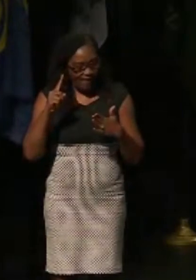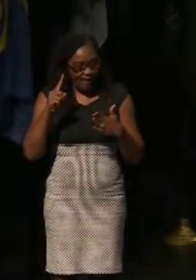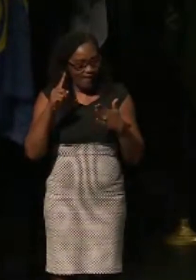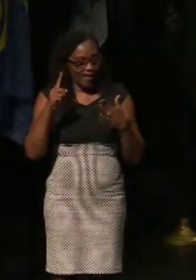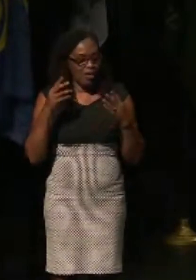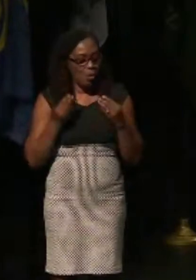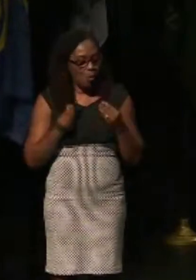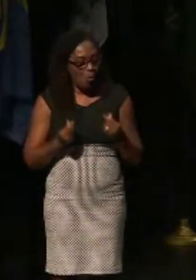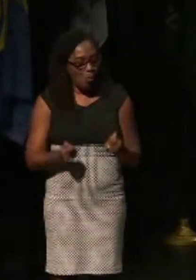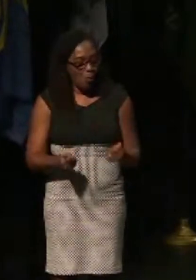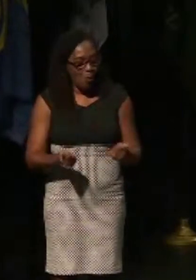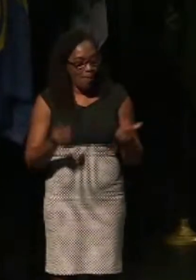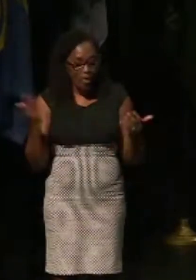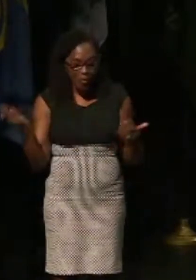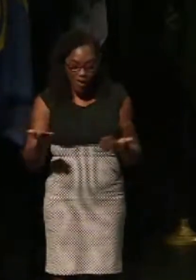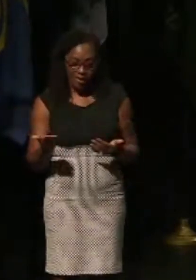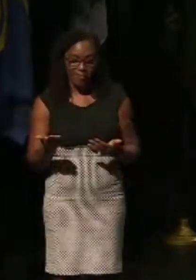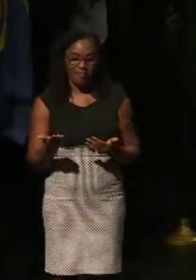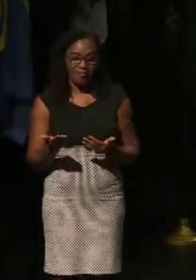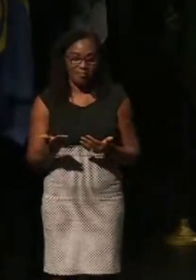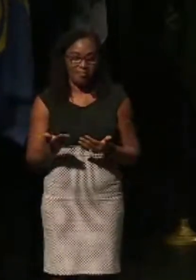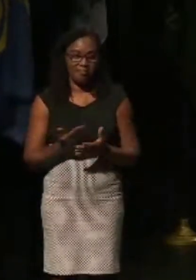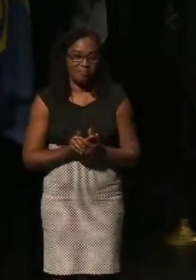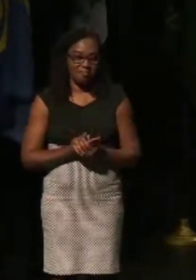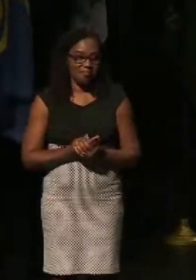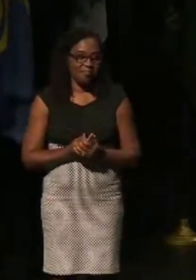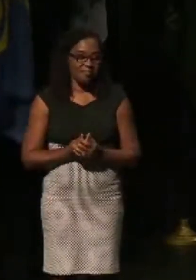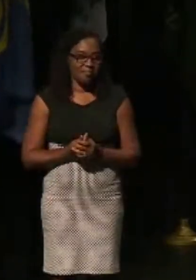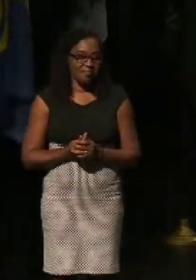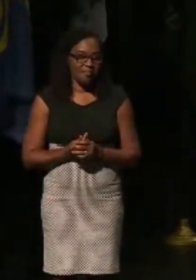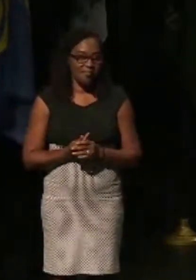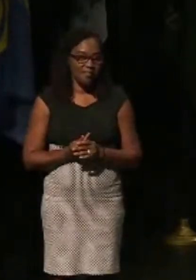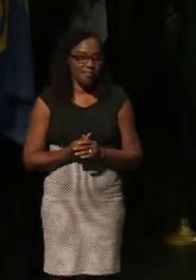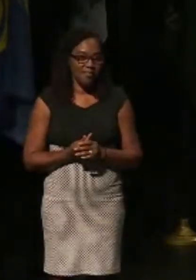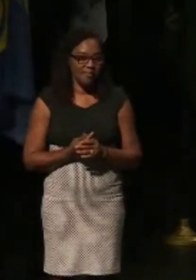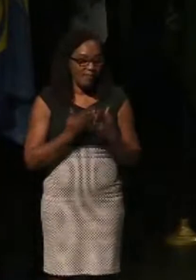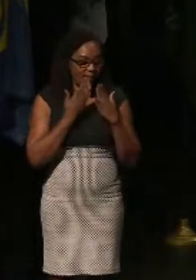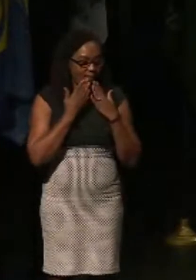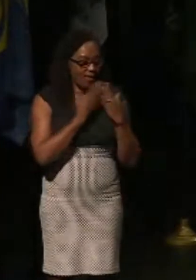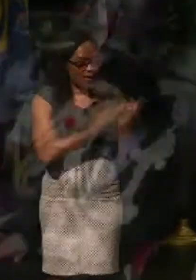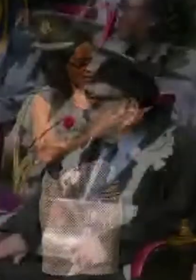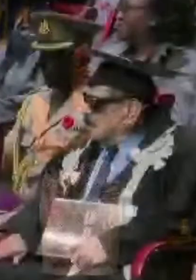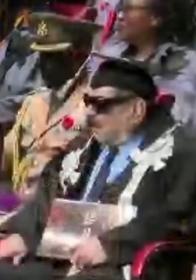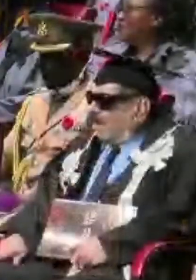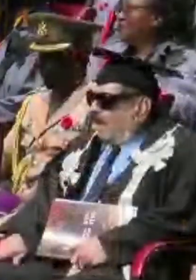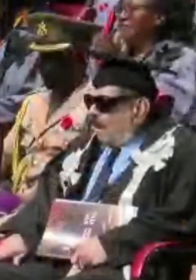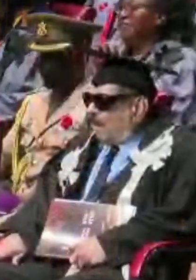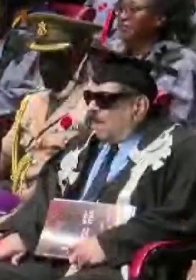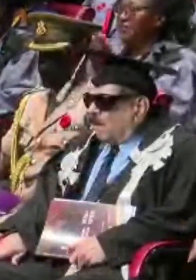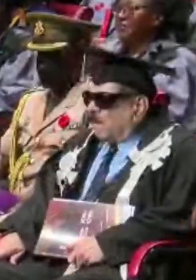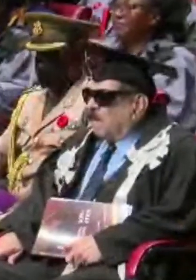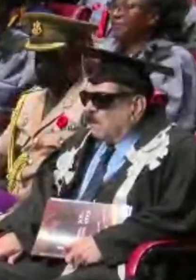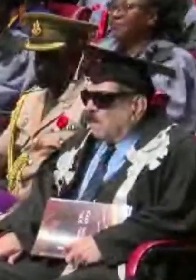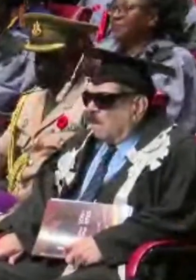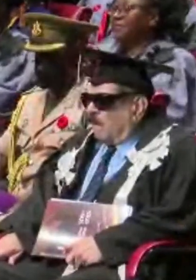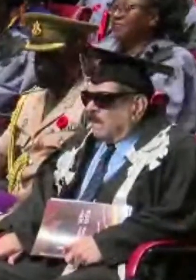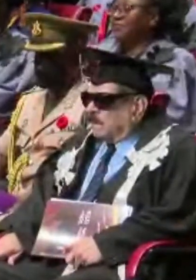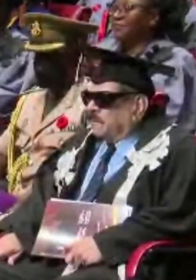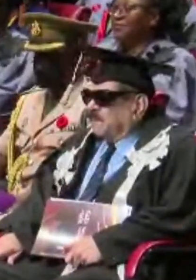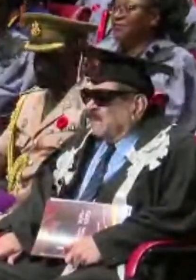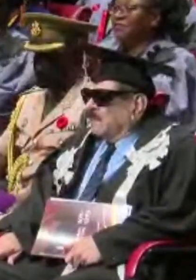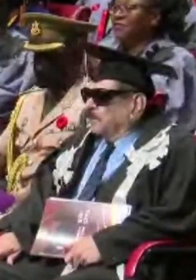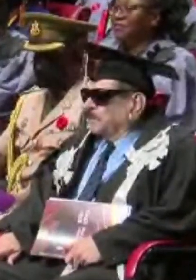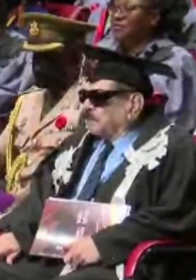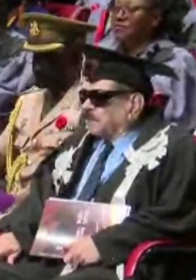have achieved thus far in our very short lifetime. So thank you very much, Professor Imbert.